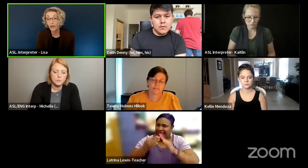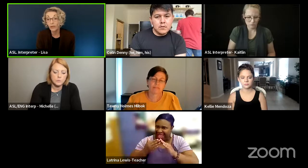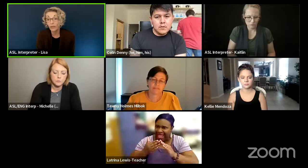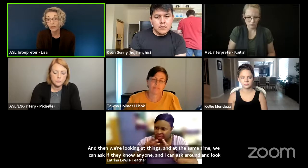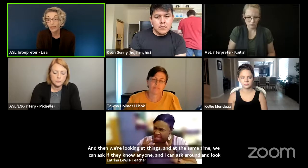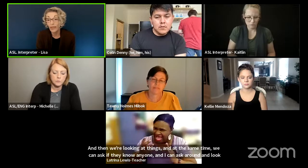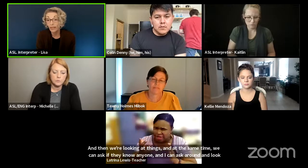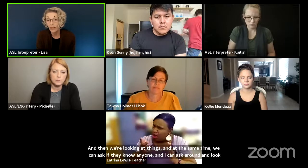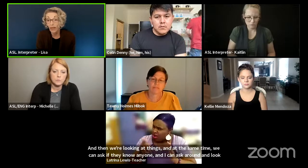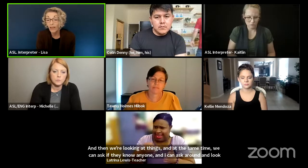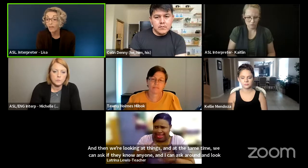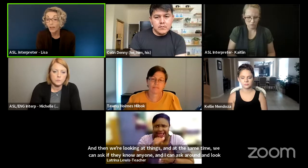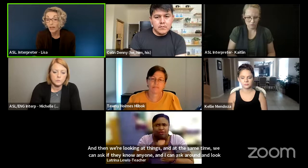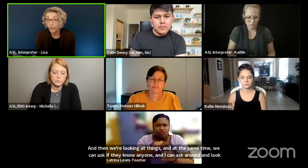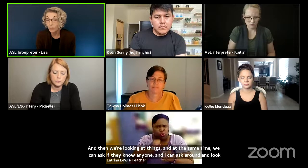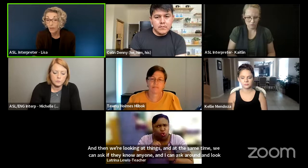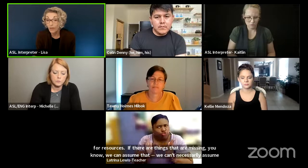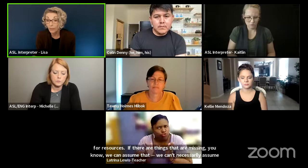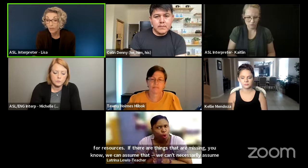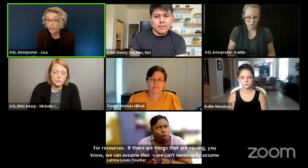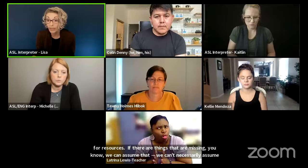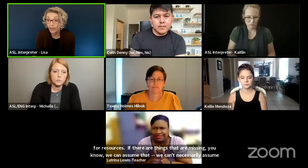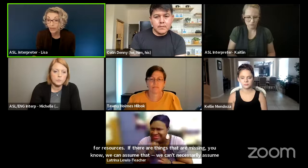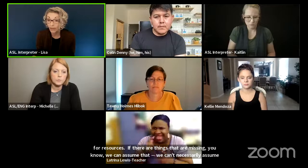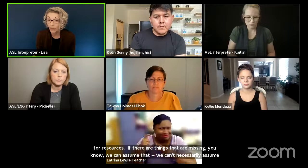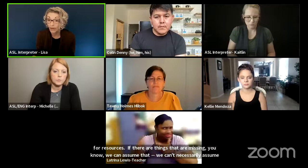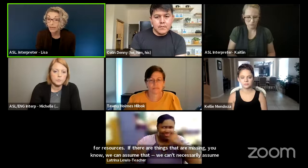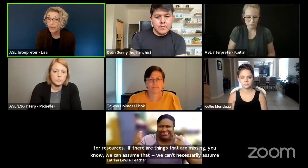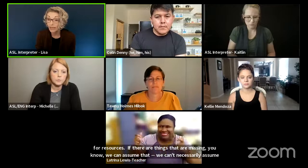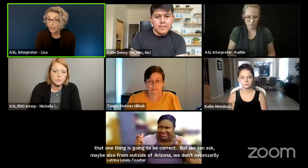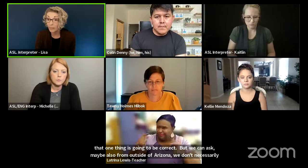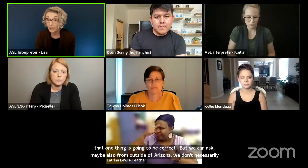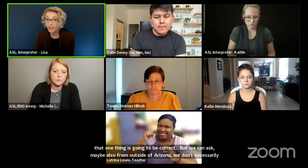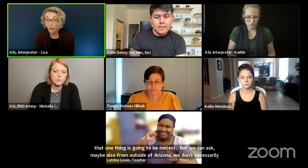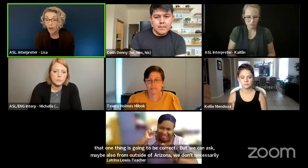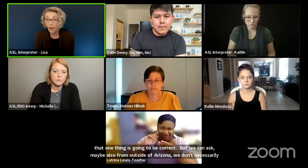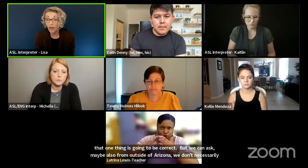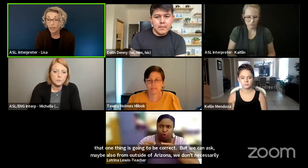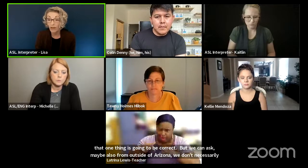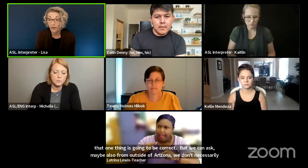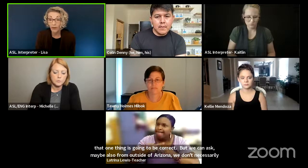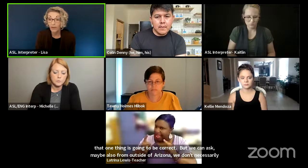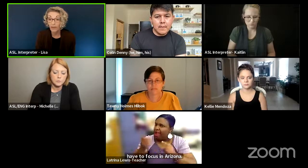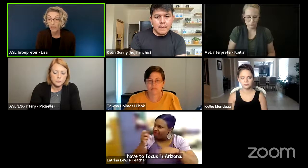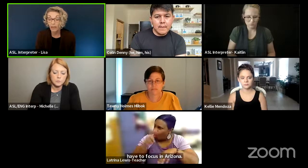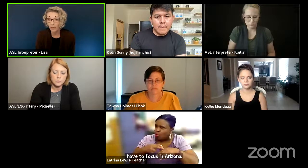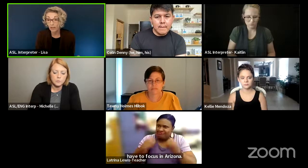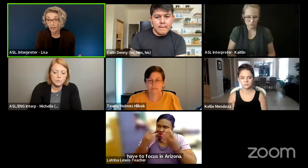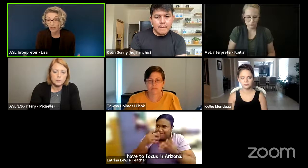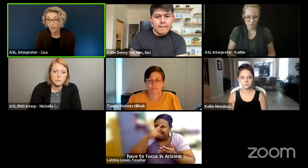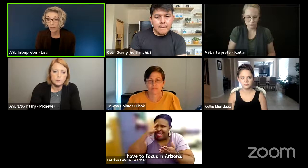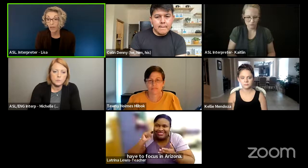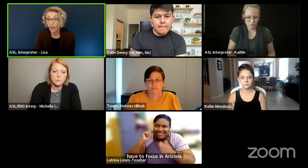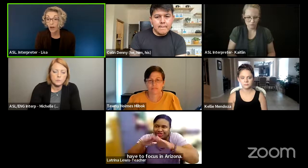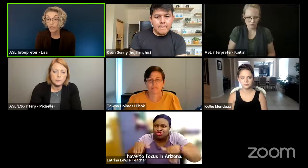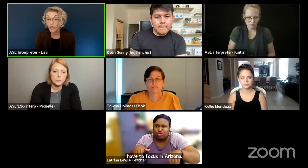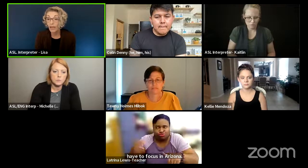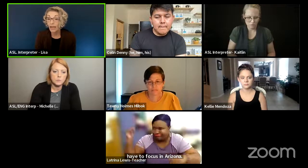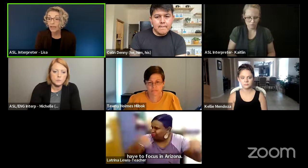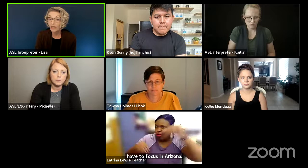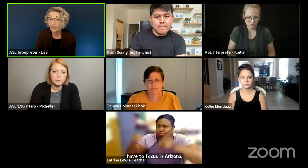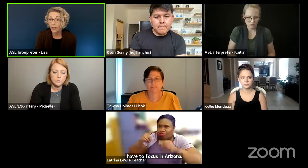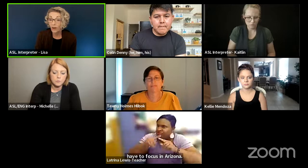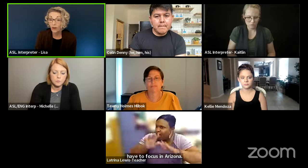mean, Arizona really doesn't have a lot. There's not a huge Black community here in Arizona. It's pretty small. It's not very